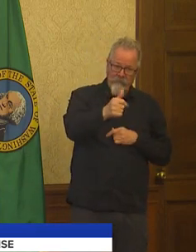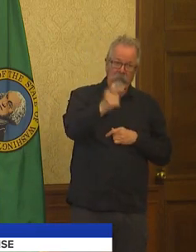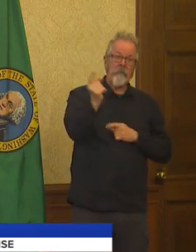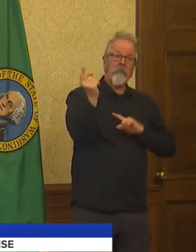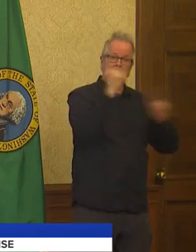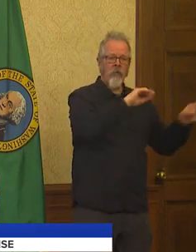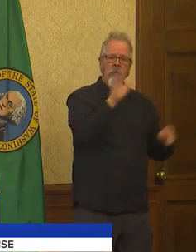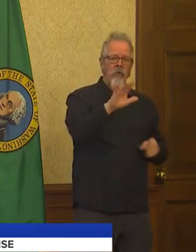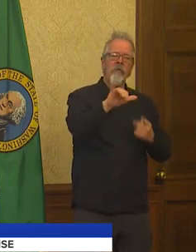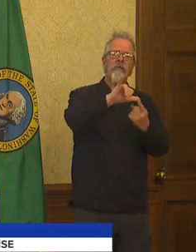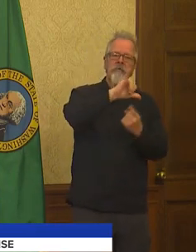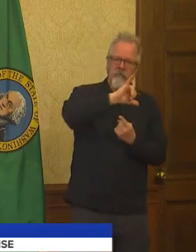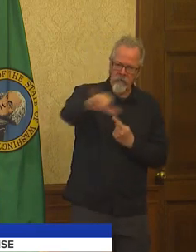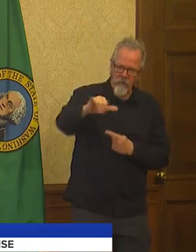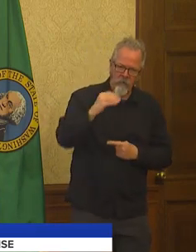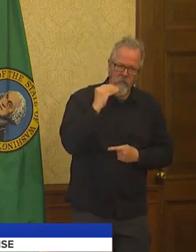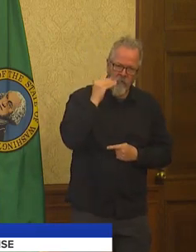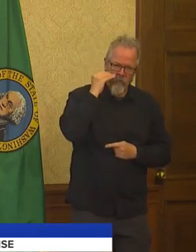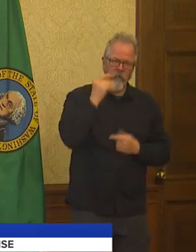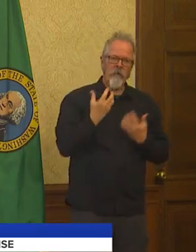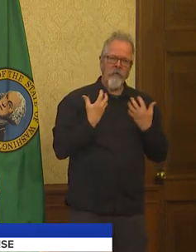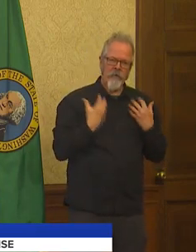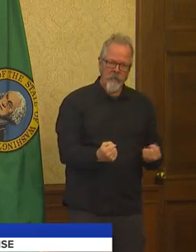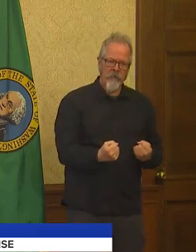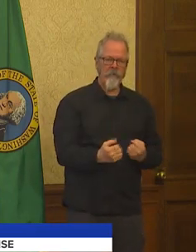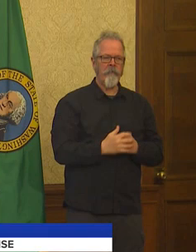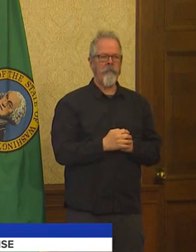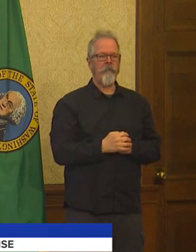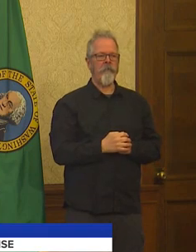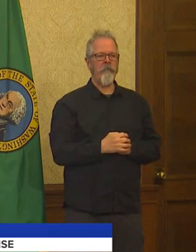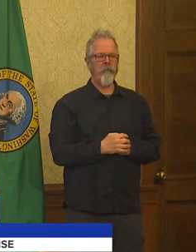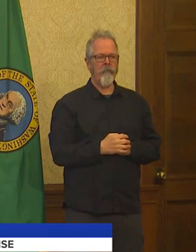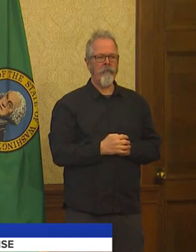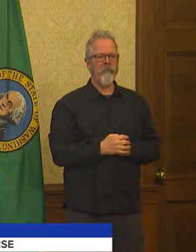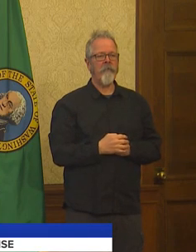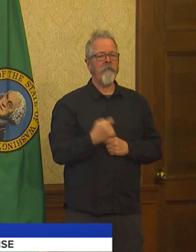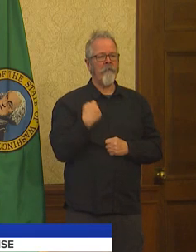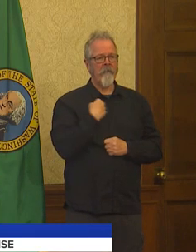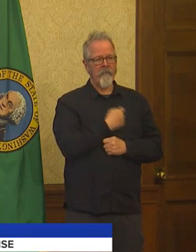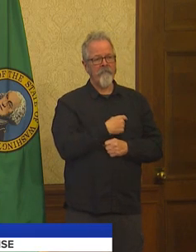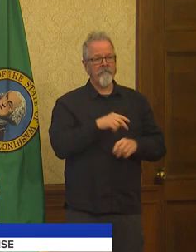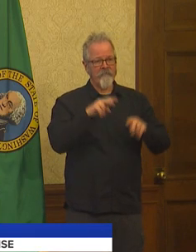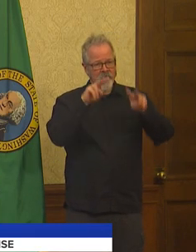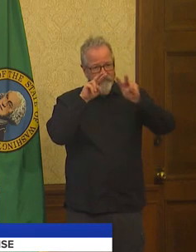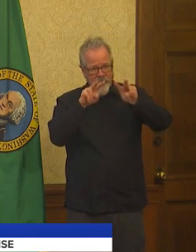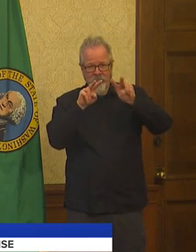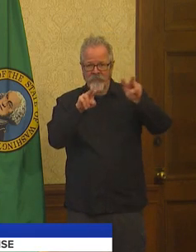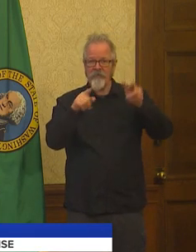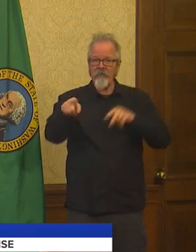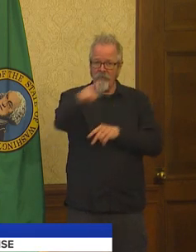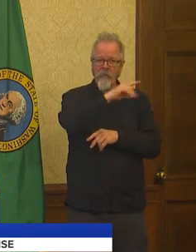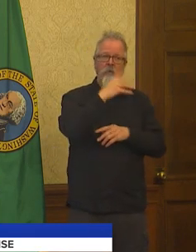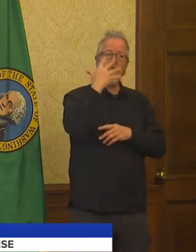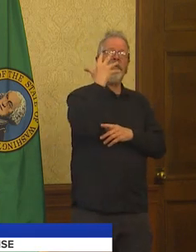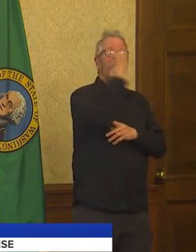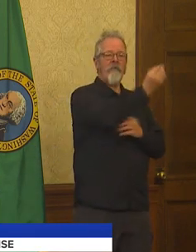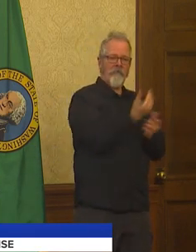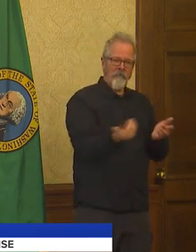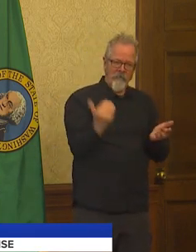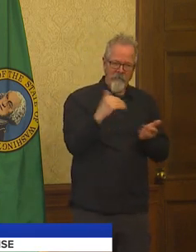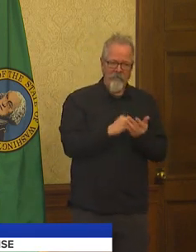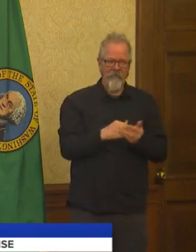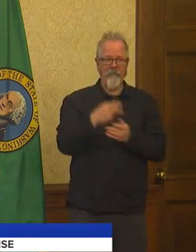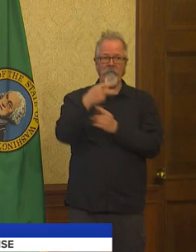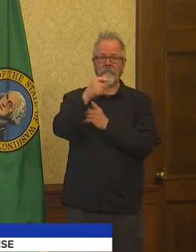that. The state park staff are looking forward to welcoming you all back to your